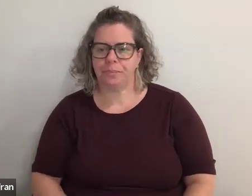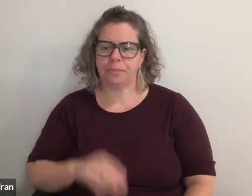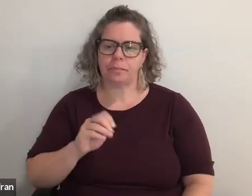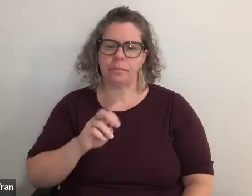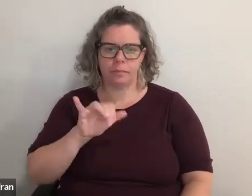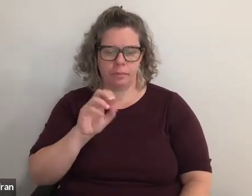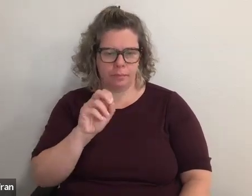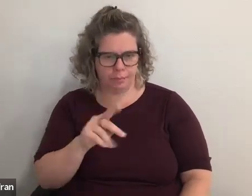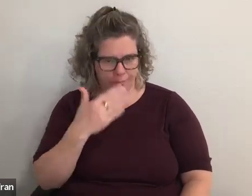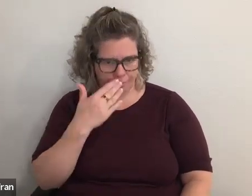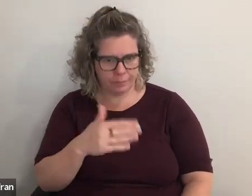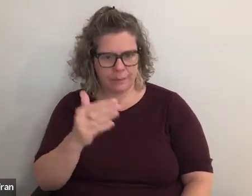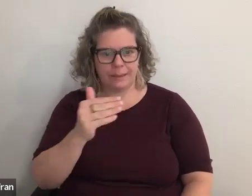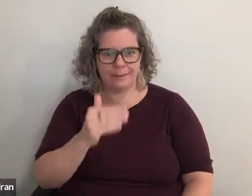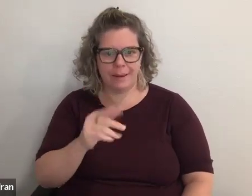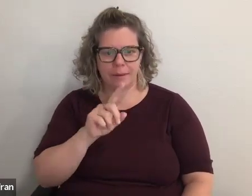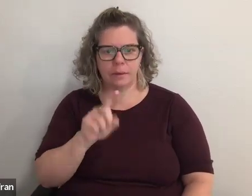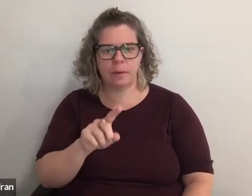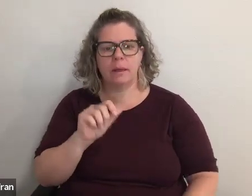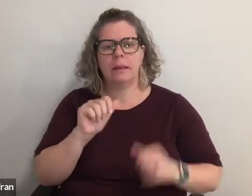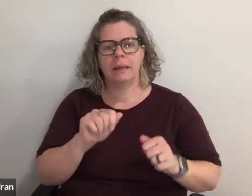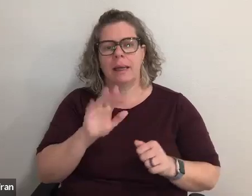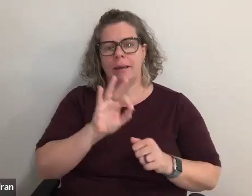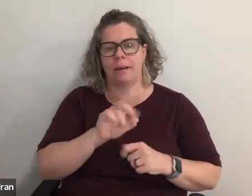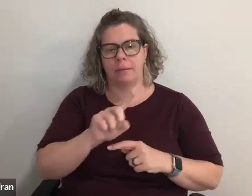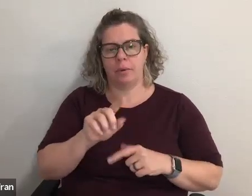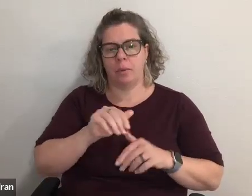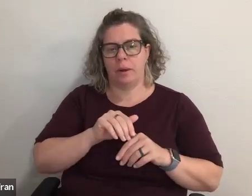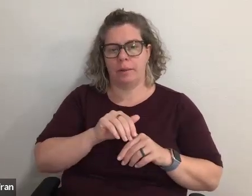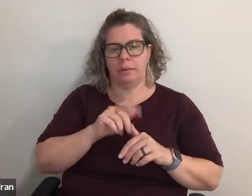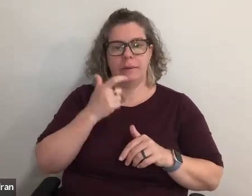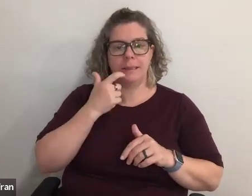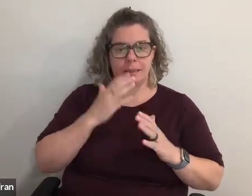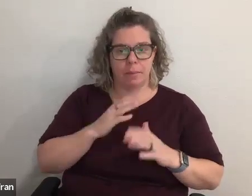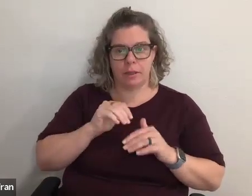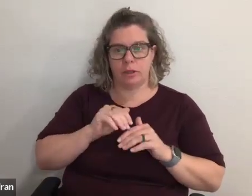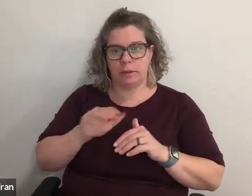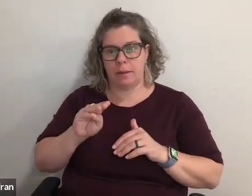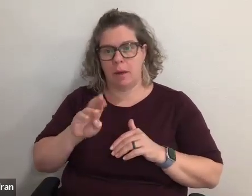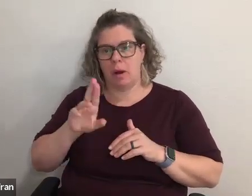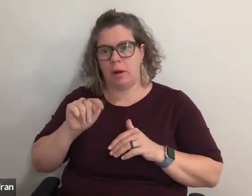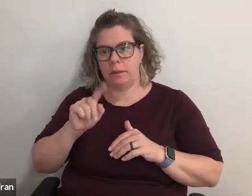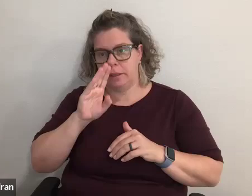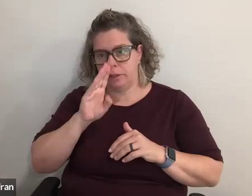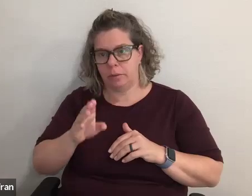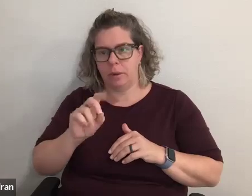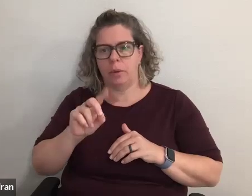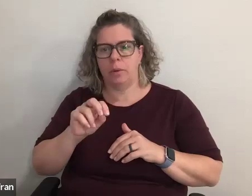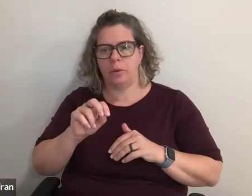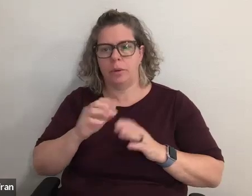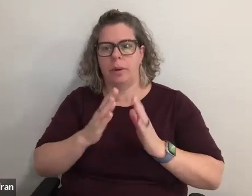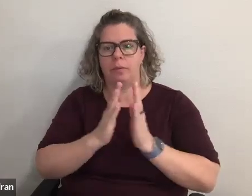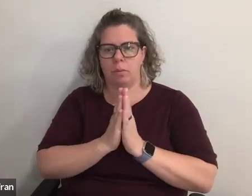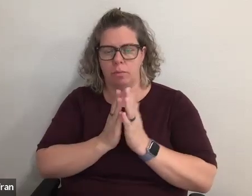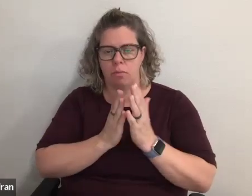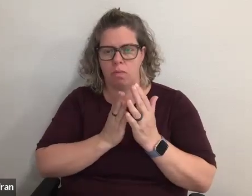Okay. Um, Next question. Can 911 dispatchers dispatch MRT directly, or does the request